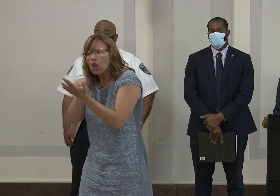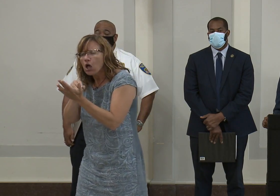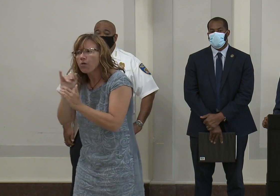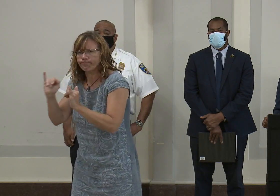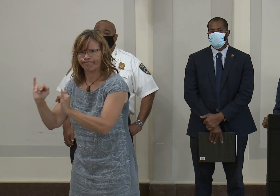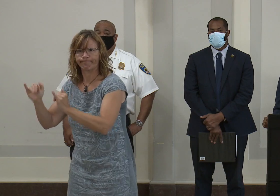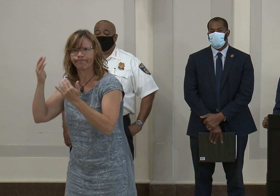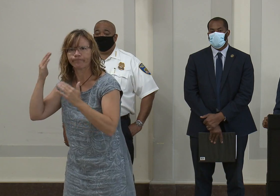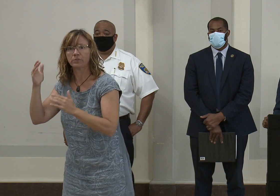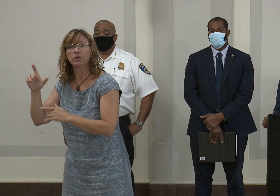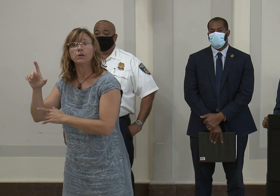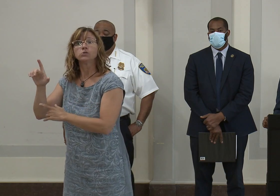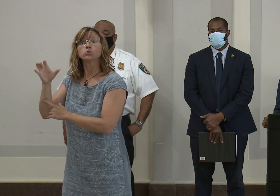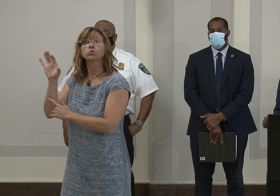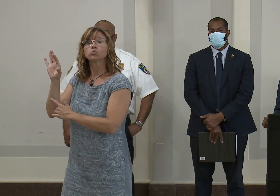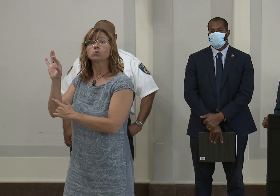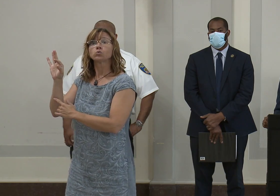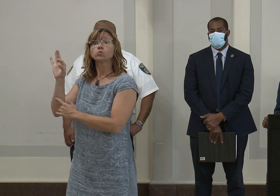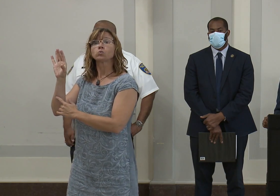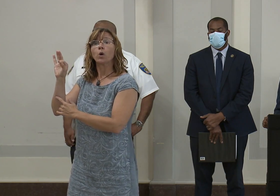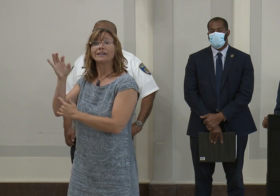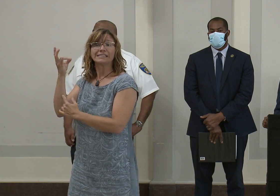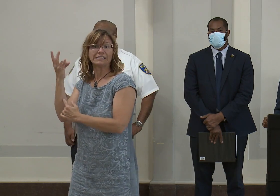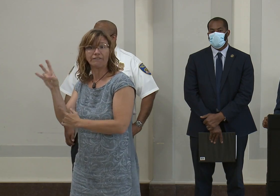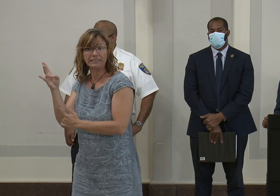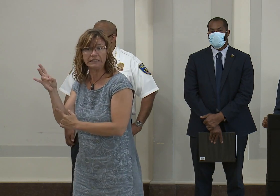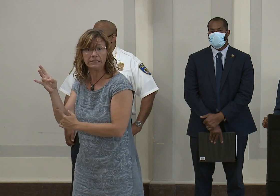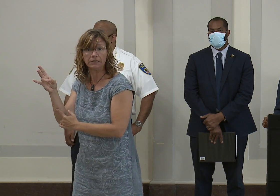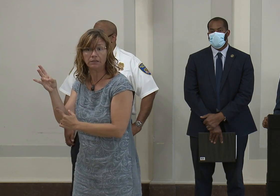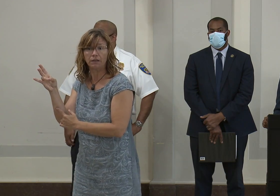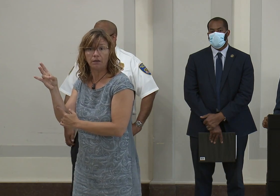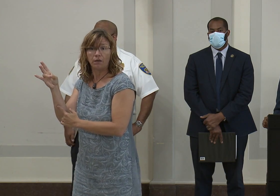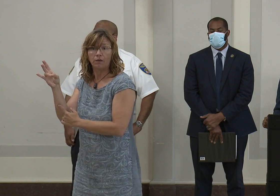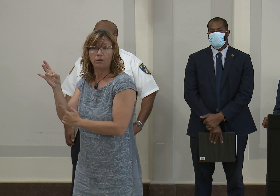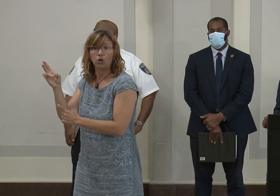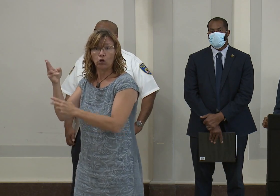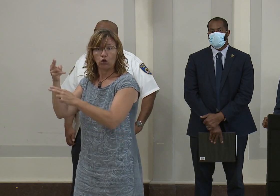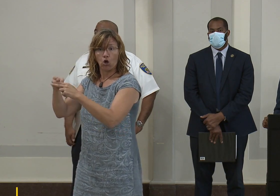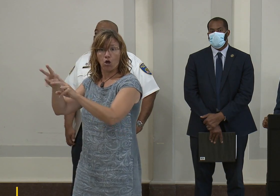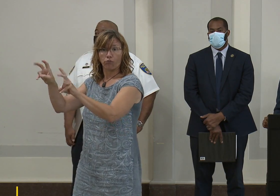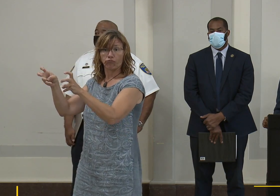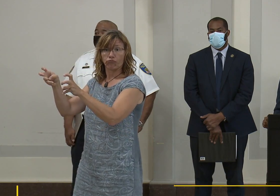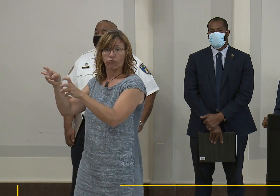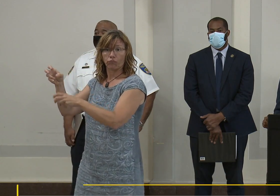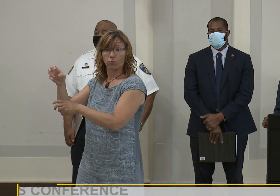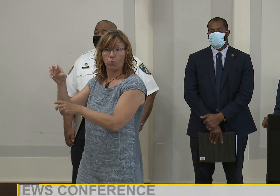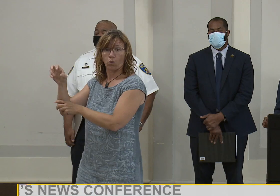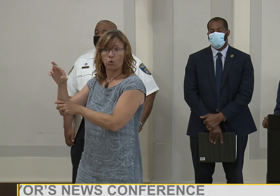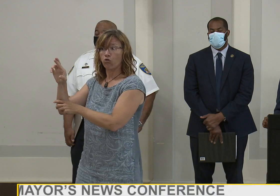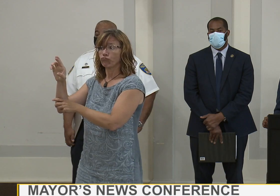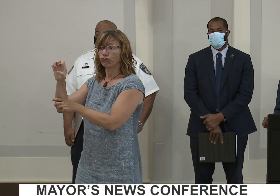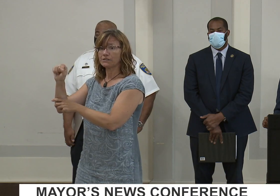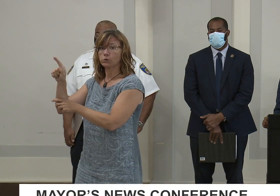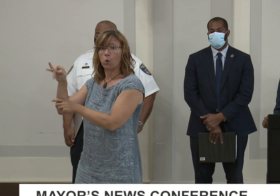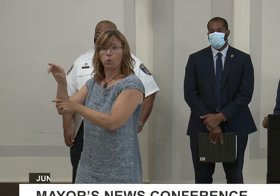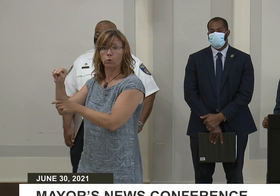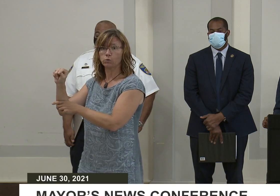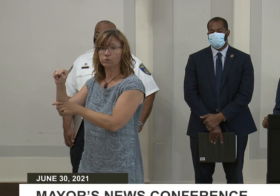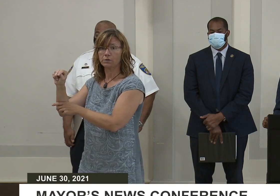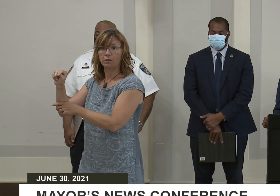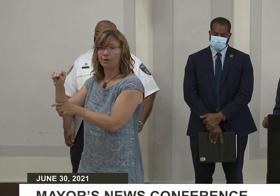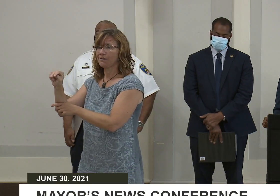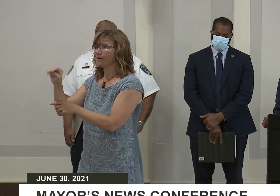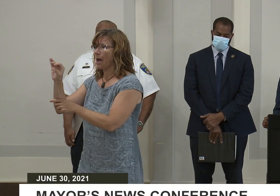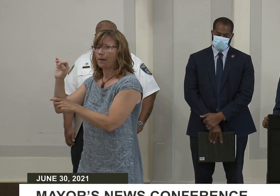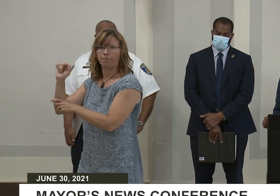have to understand that there's so many investments that can be made into public transportation. Here in Maryland, we can be investing in, we had a